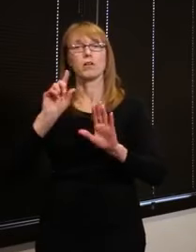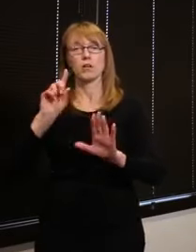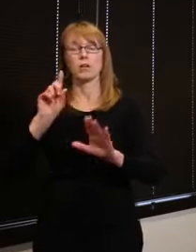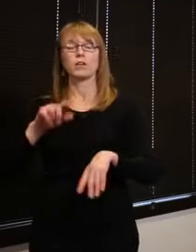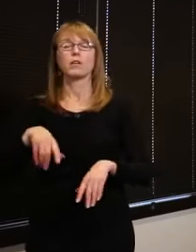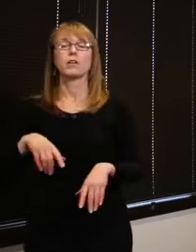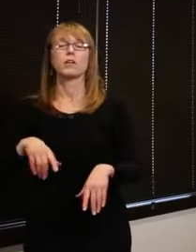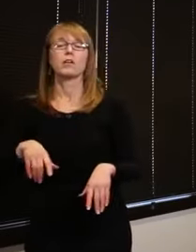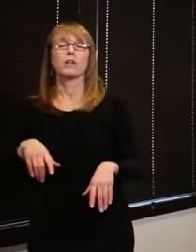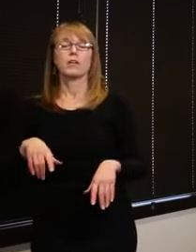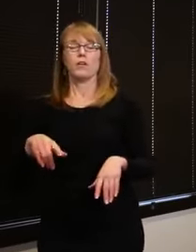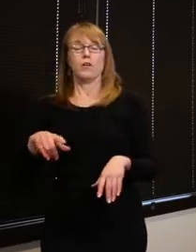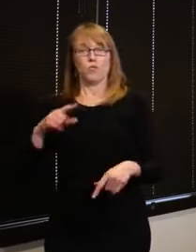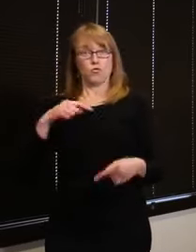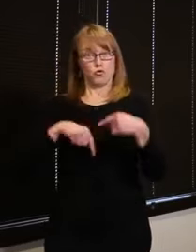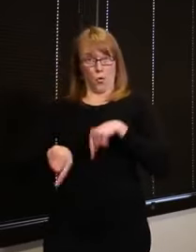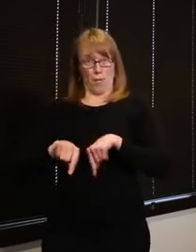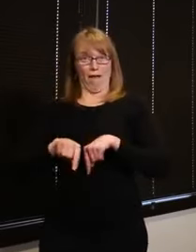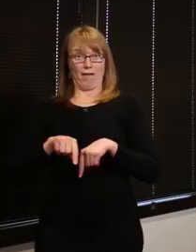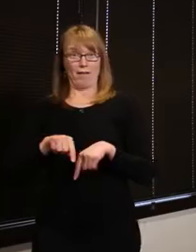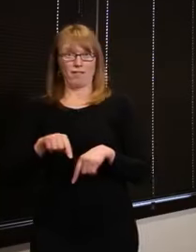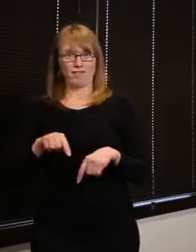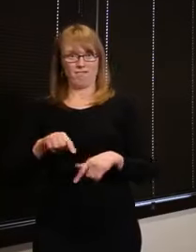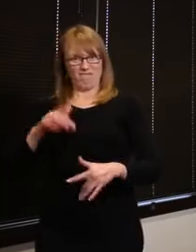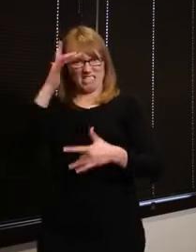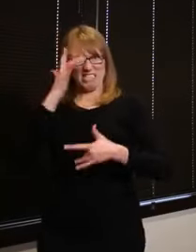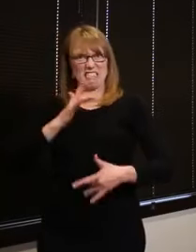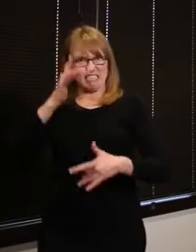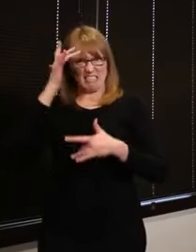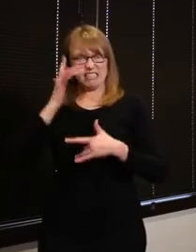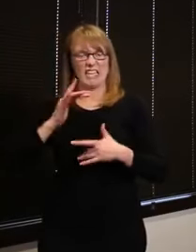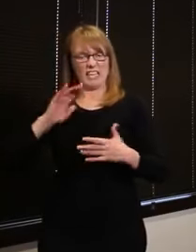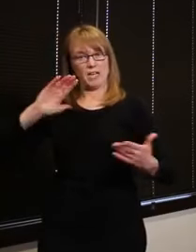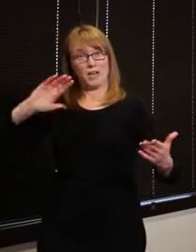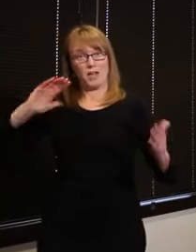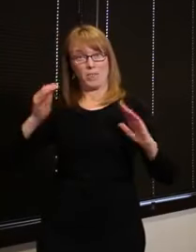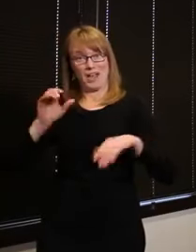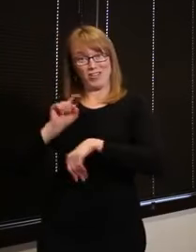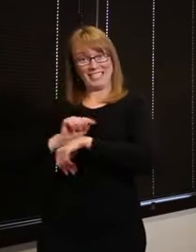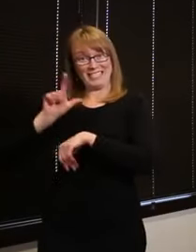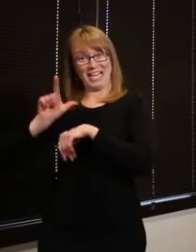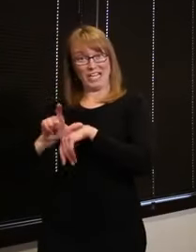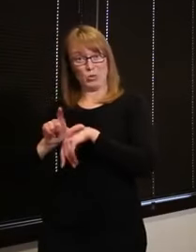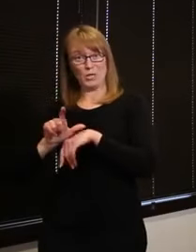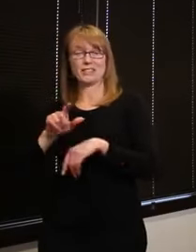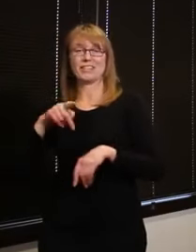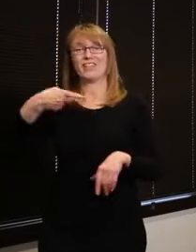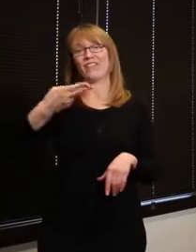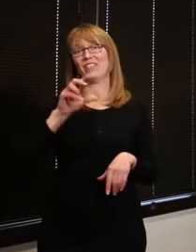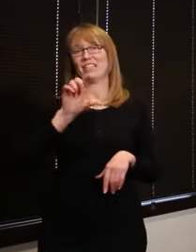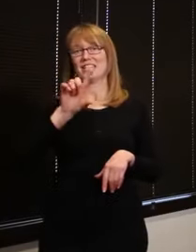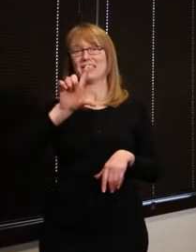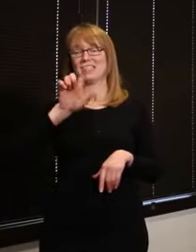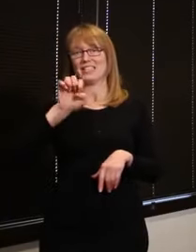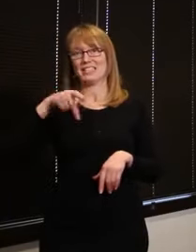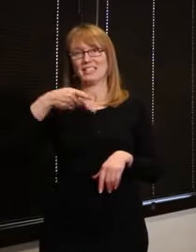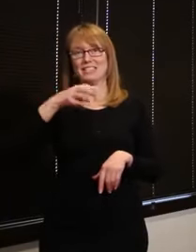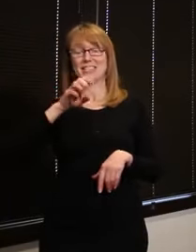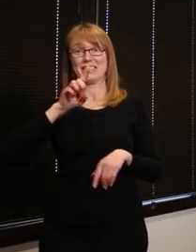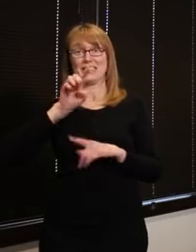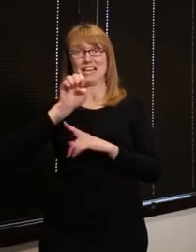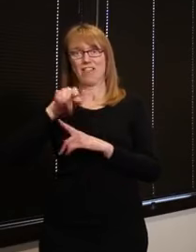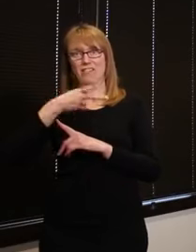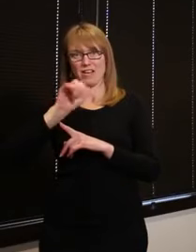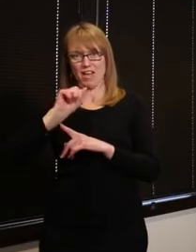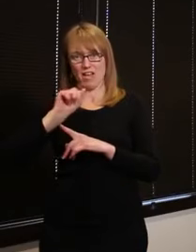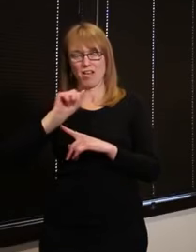story. So, and we've rightfully earned our place in history for handling pandemics in the past. And so